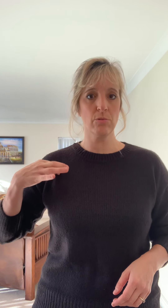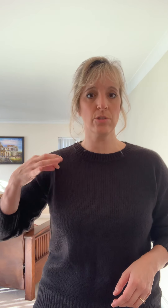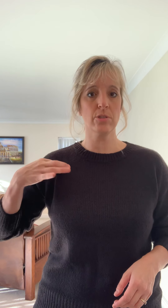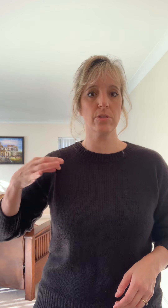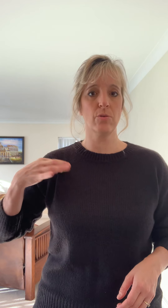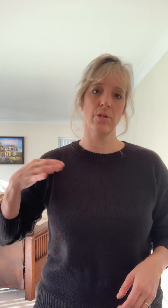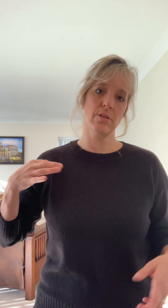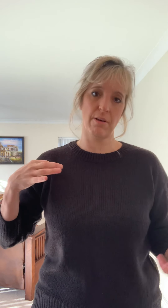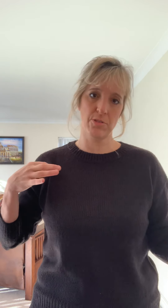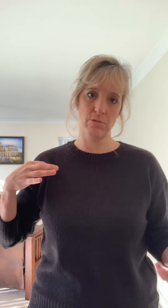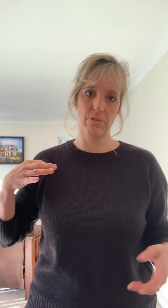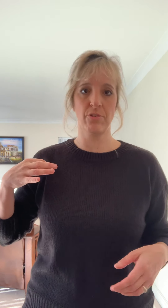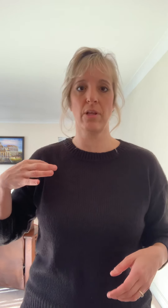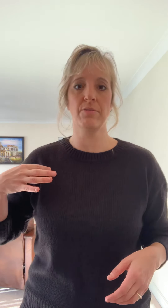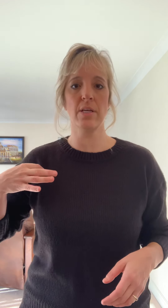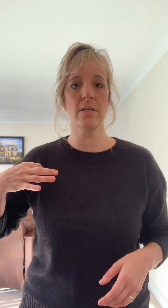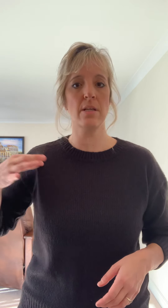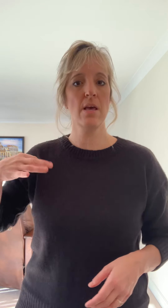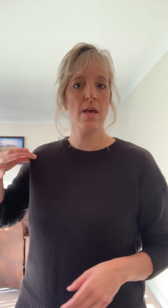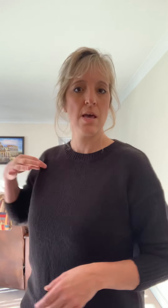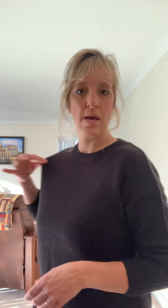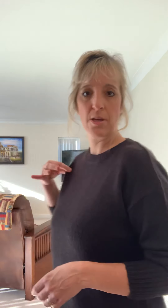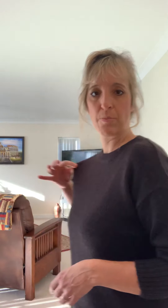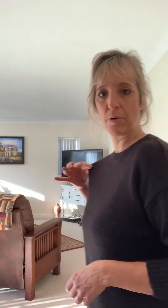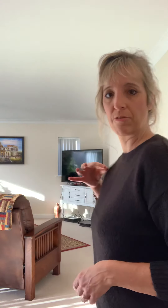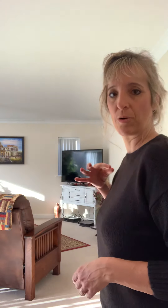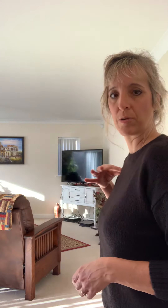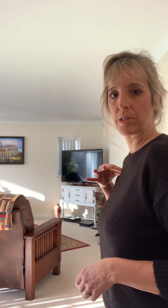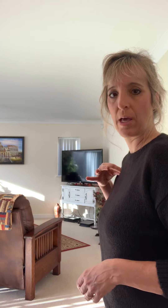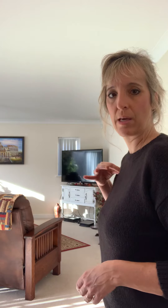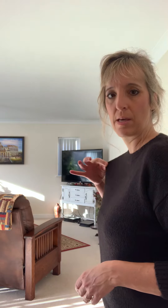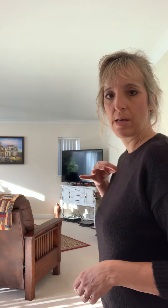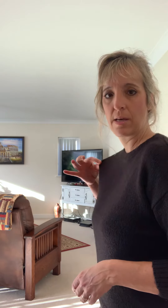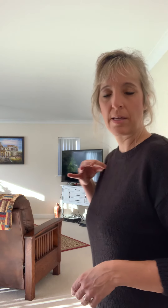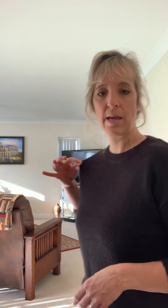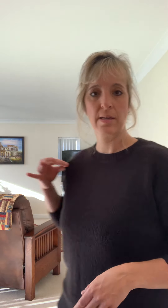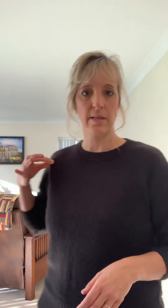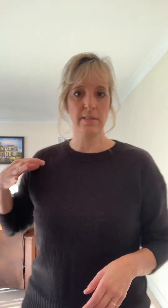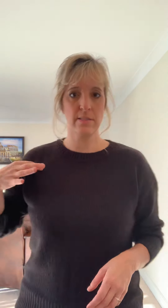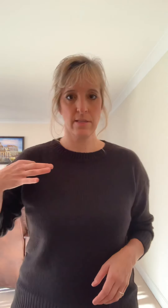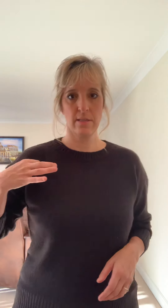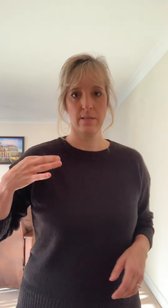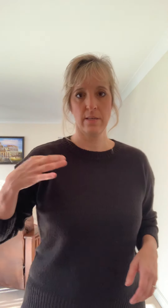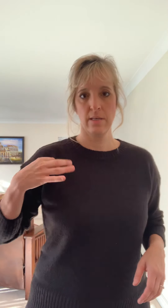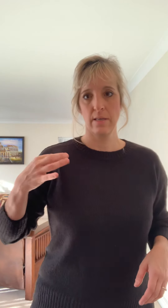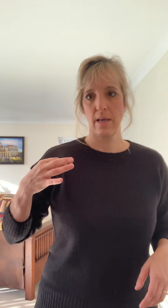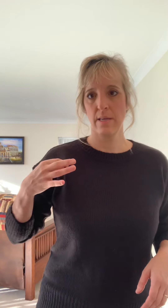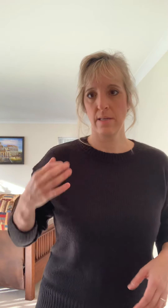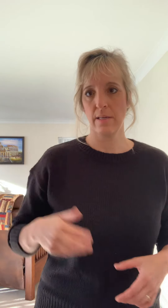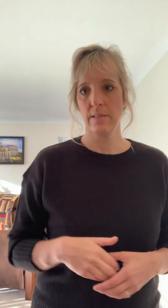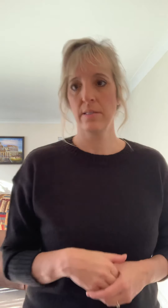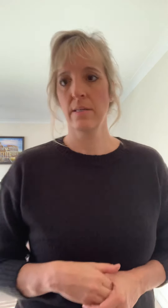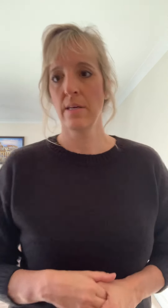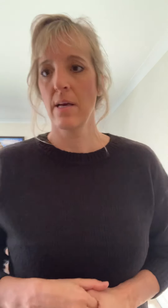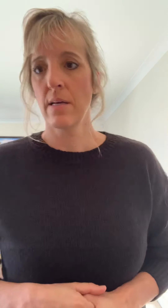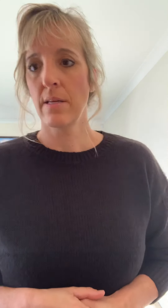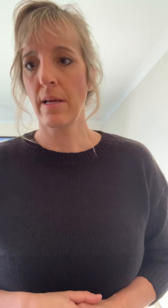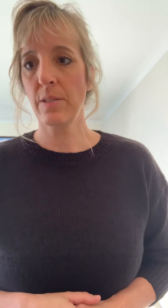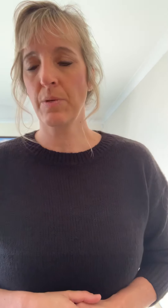shoulder or your left shoulder if you're left-handed, and you pull it forward, okay? Candidate, candidate. The next one